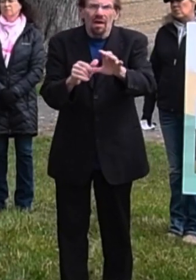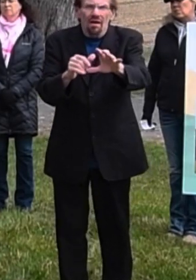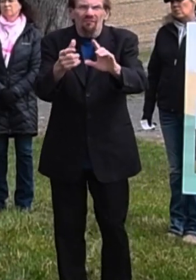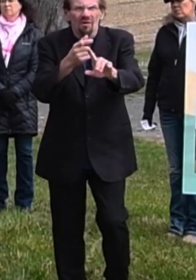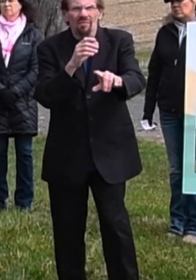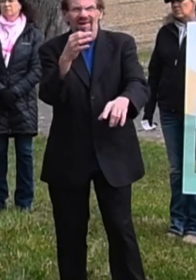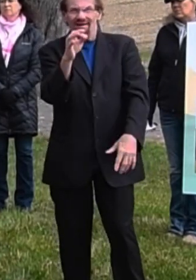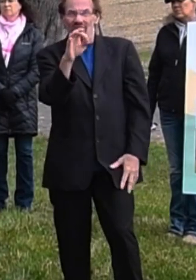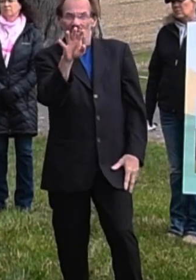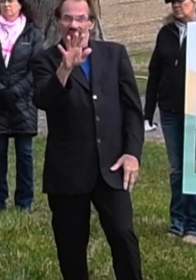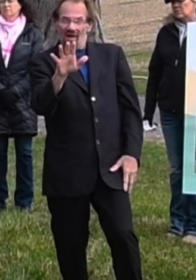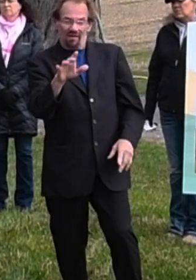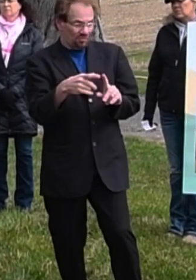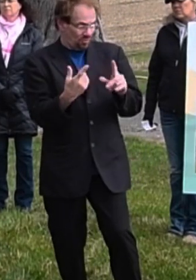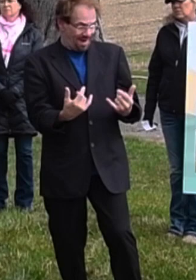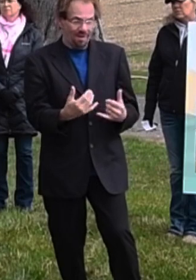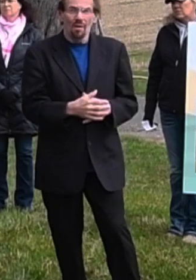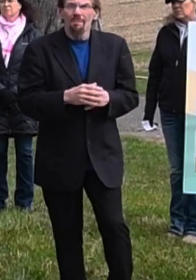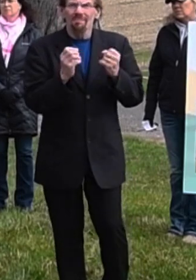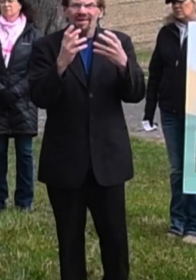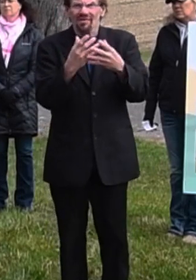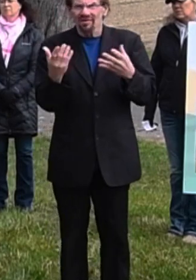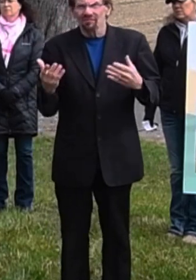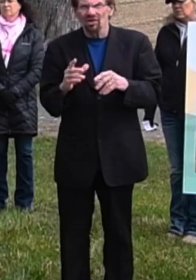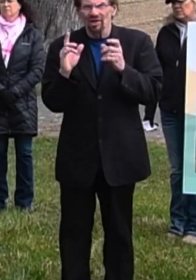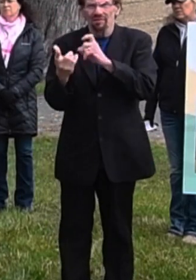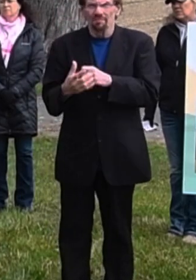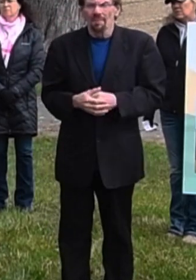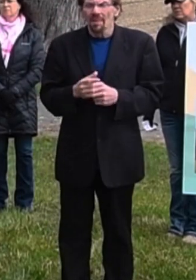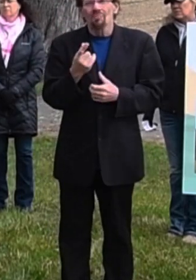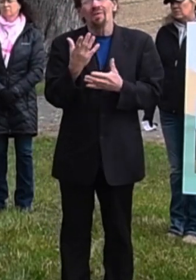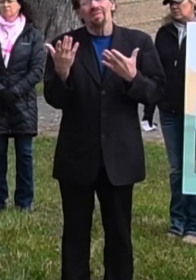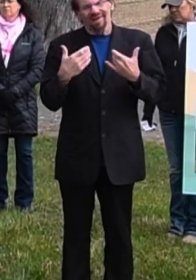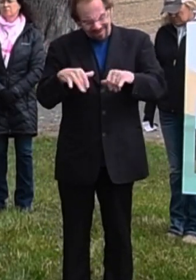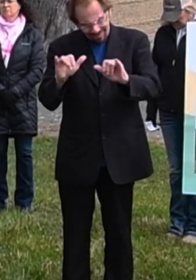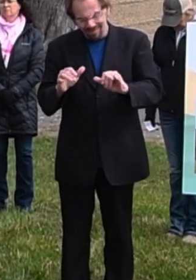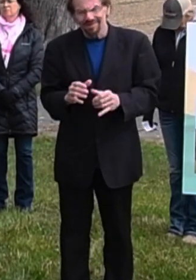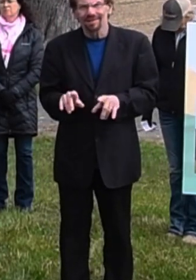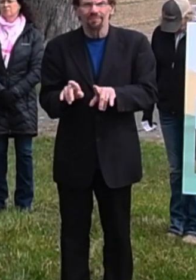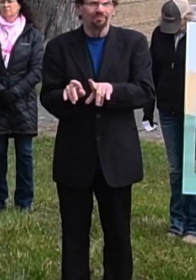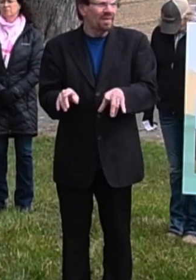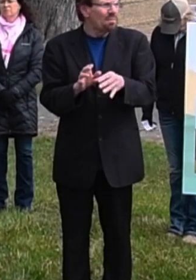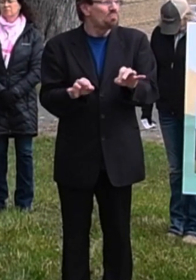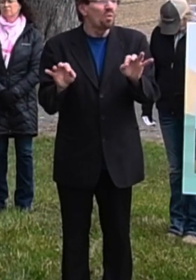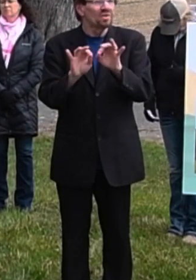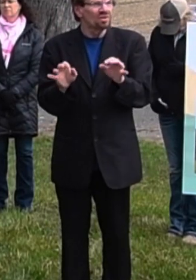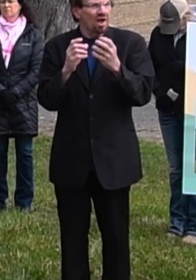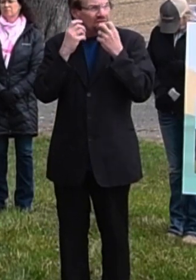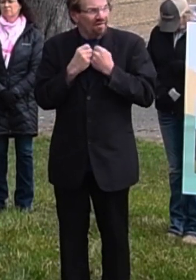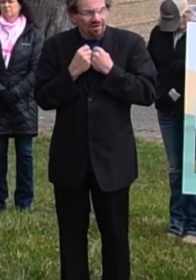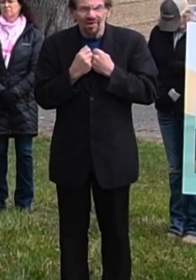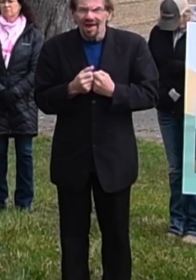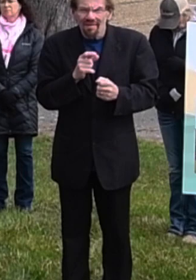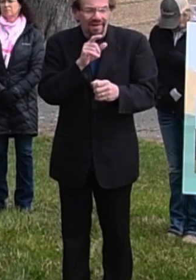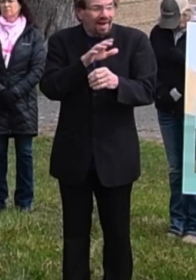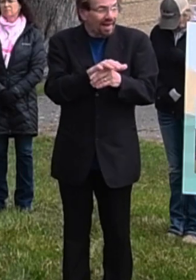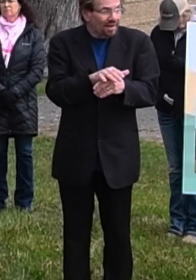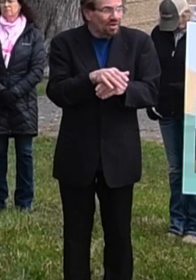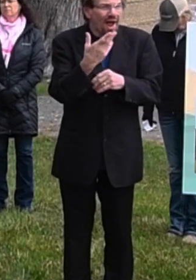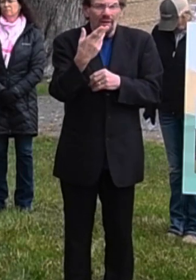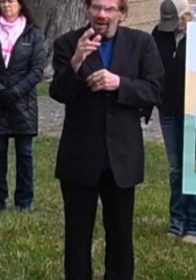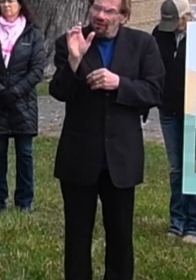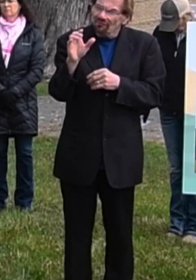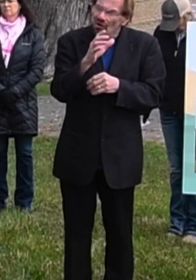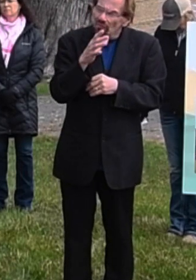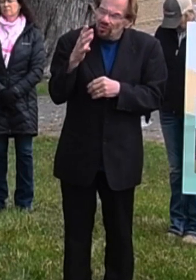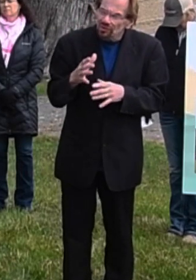1945 to now. A lot of things have changed. One thing that's still the same is the importance of conservation and the dedication that Howard County farmers have to